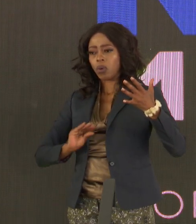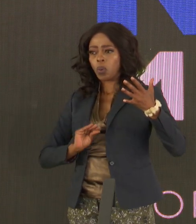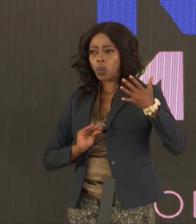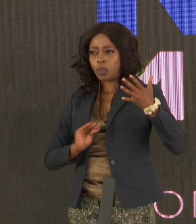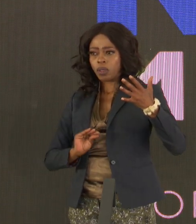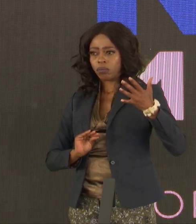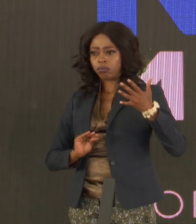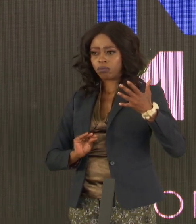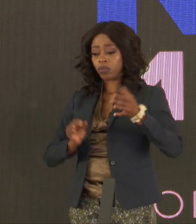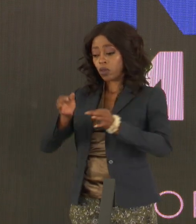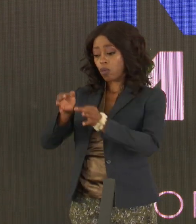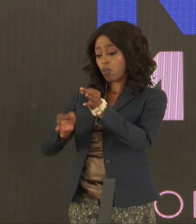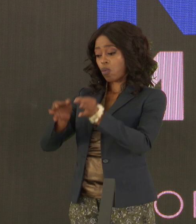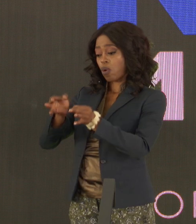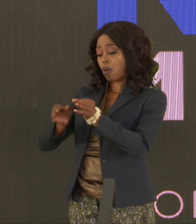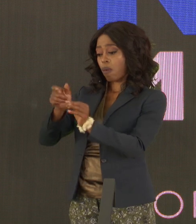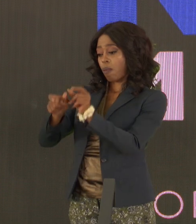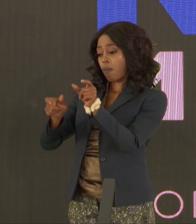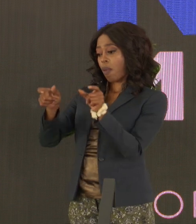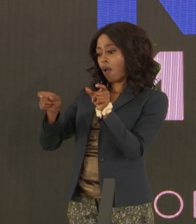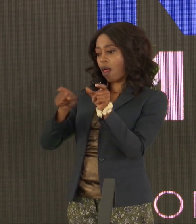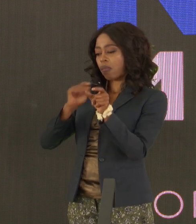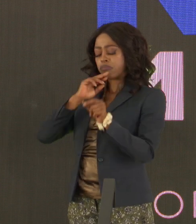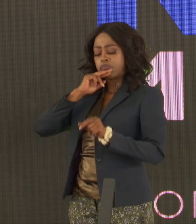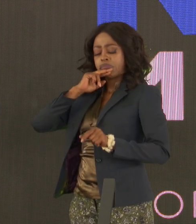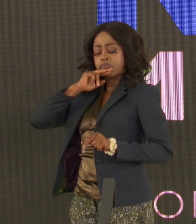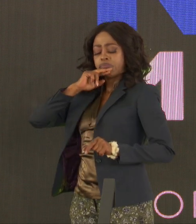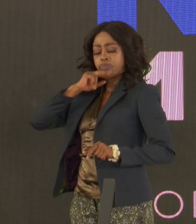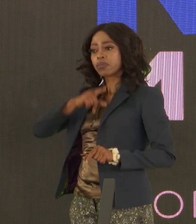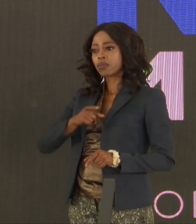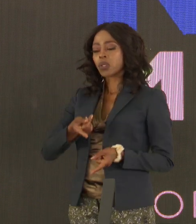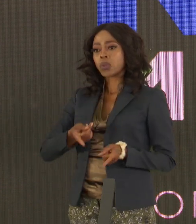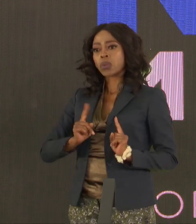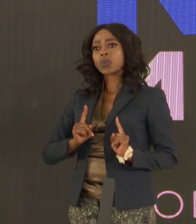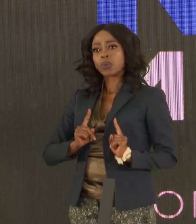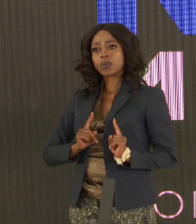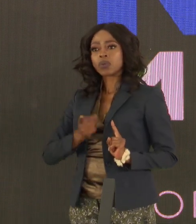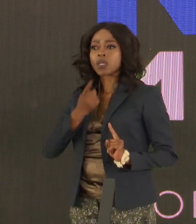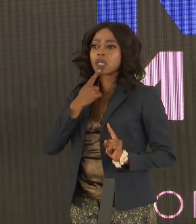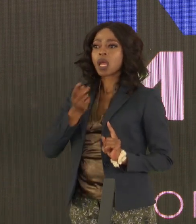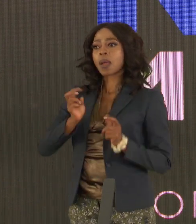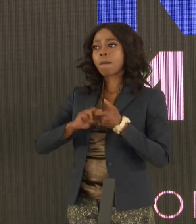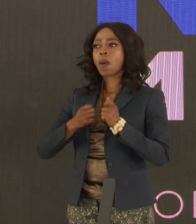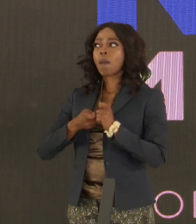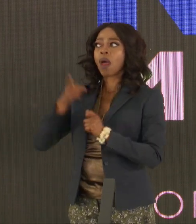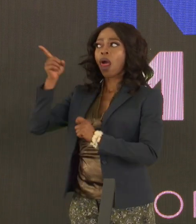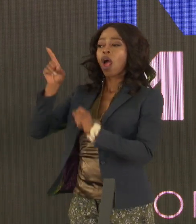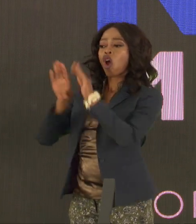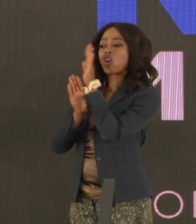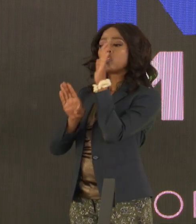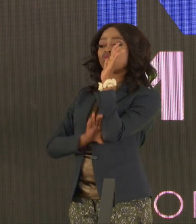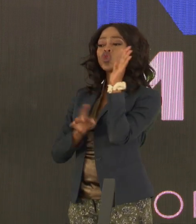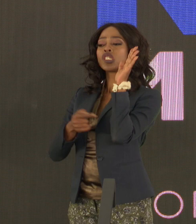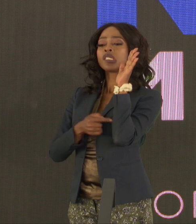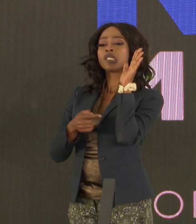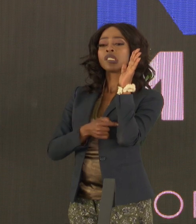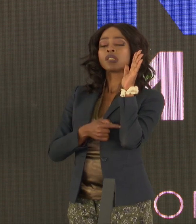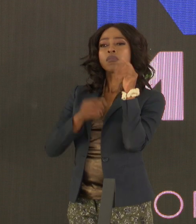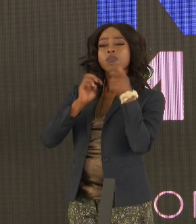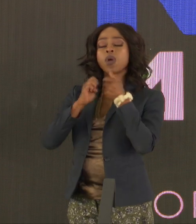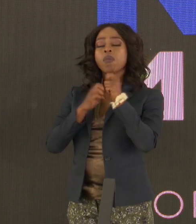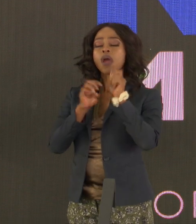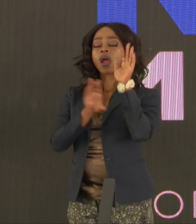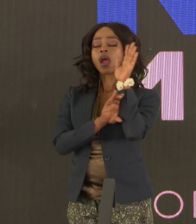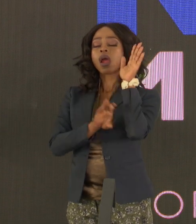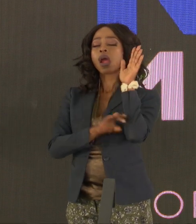There are politicians who lie and say the problem is the Constitution.